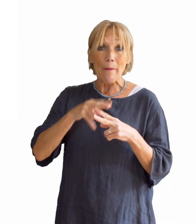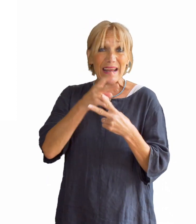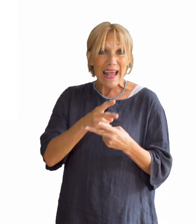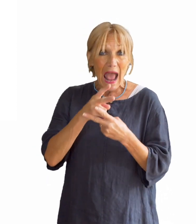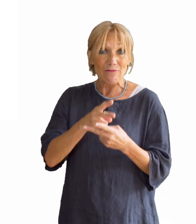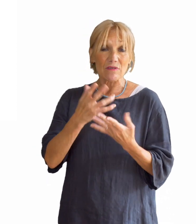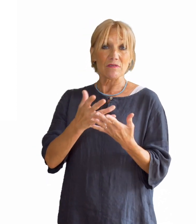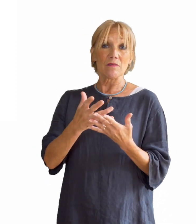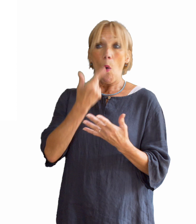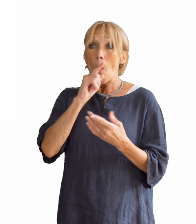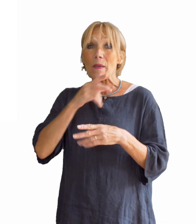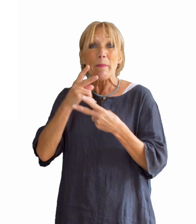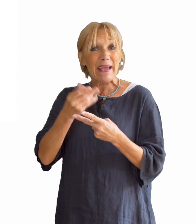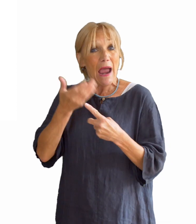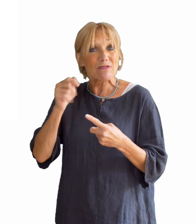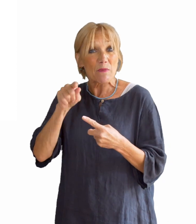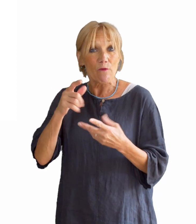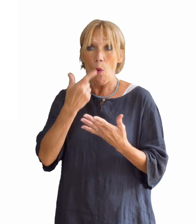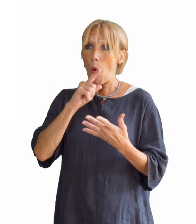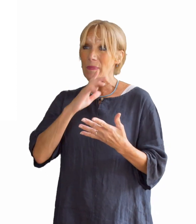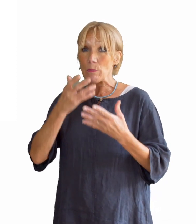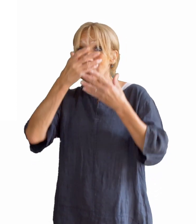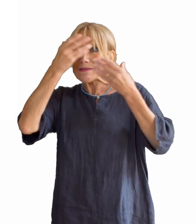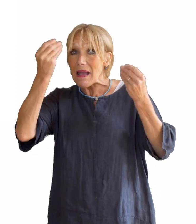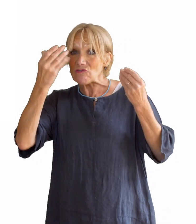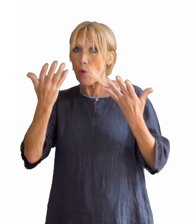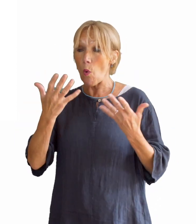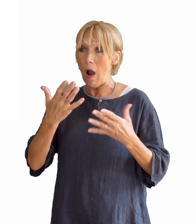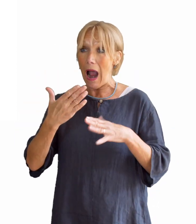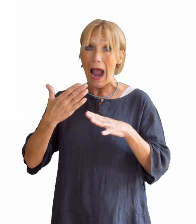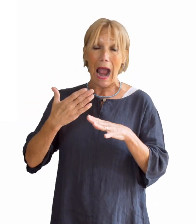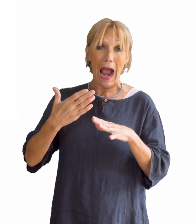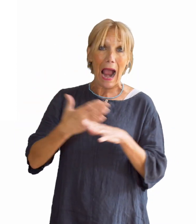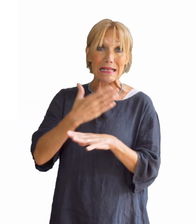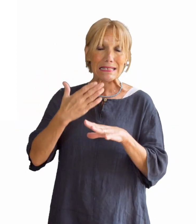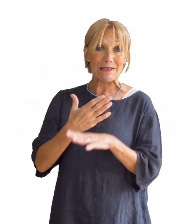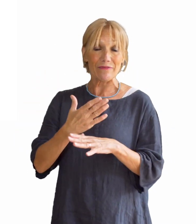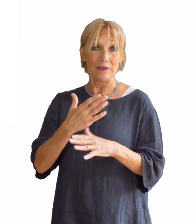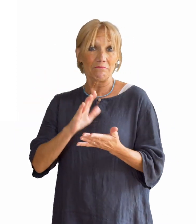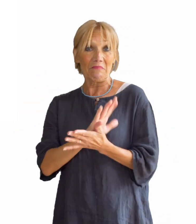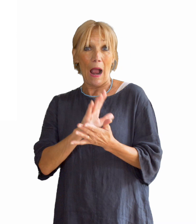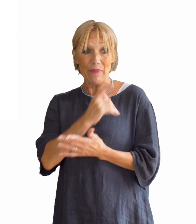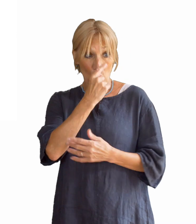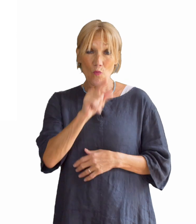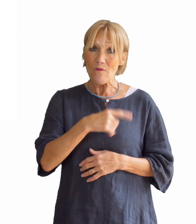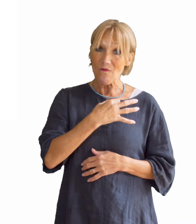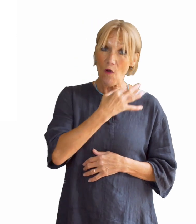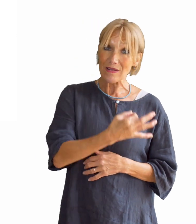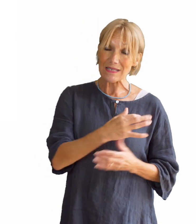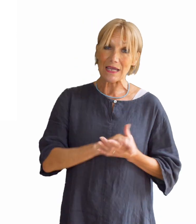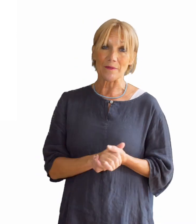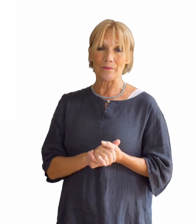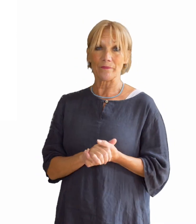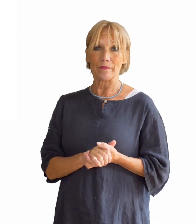people living with dementia who are active and willing that they could consider a volunteering role. Seek volunteers